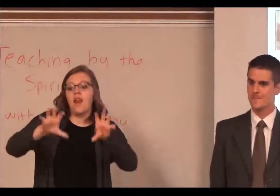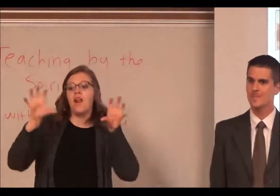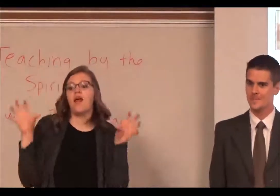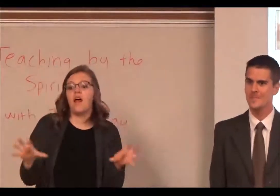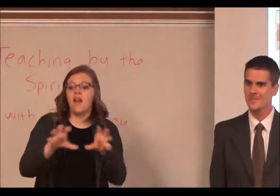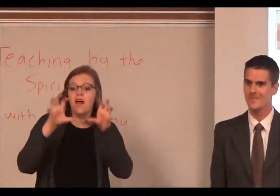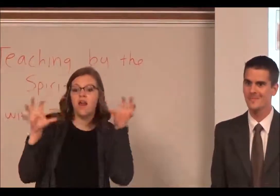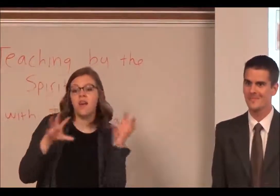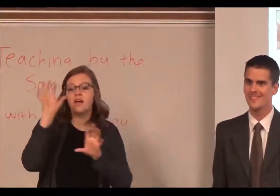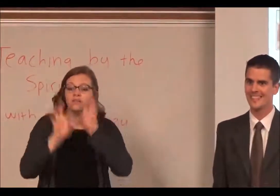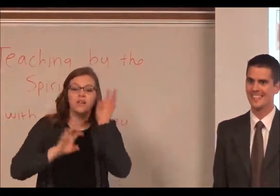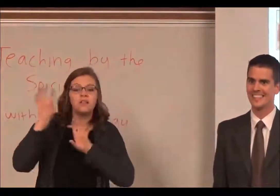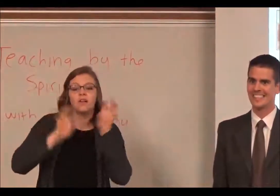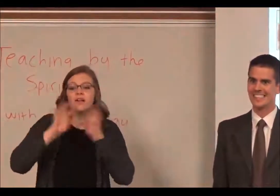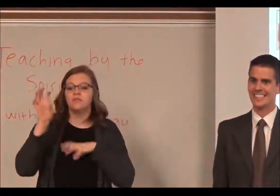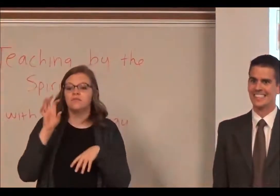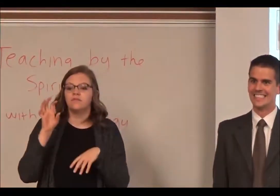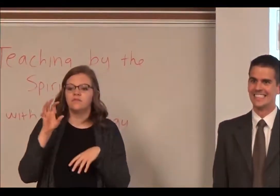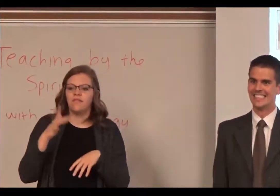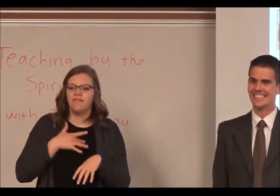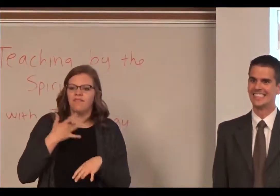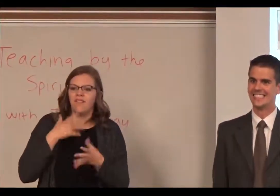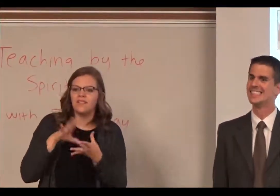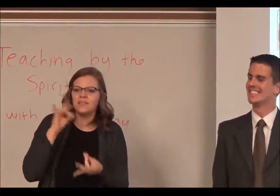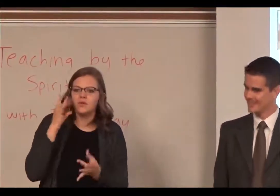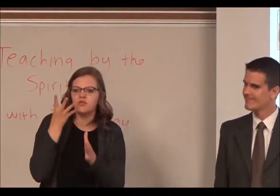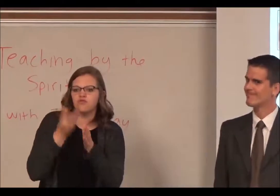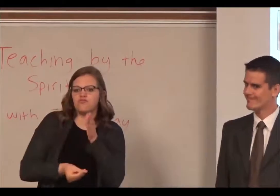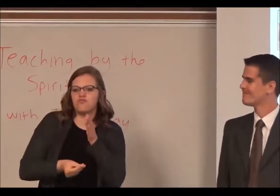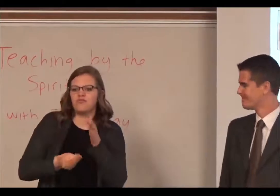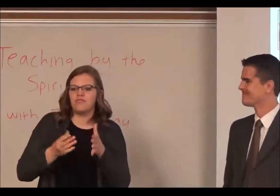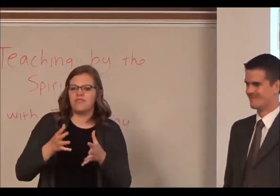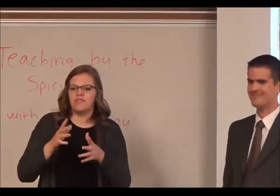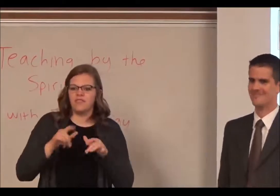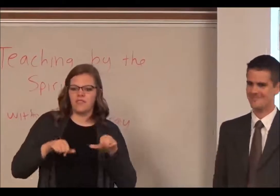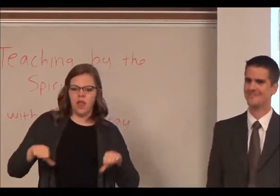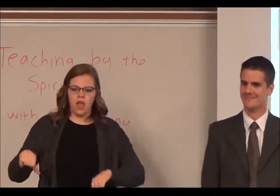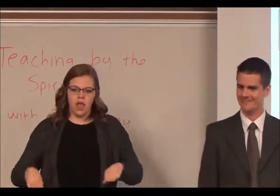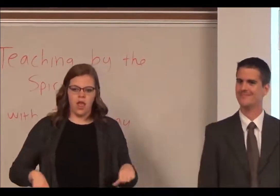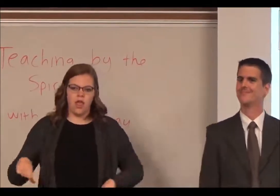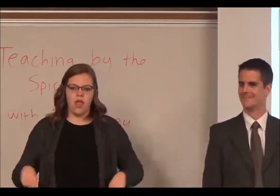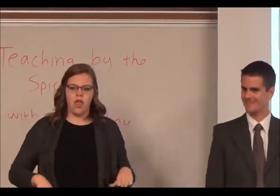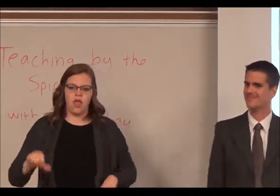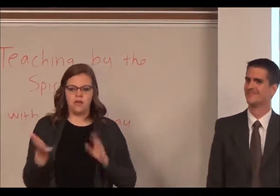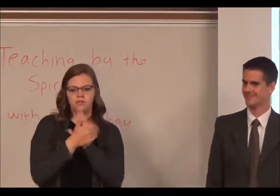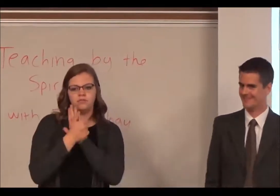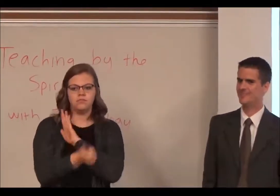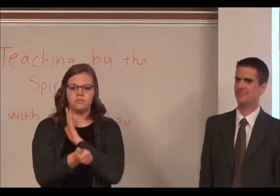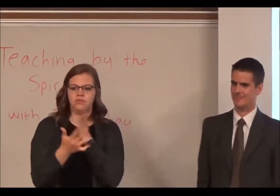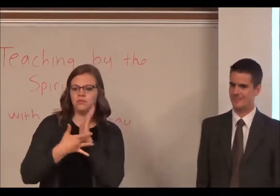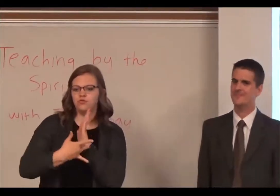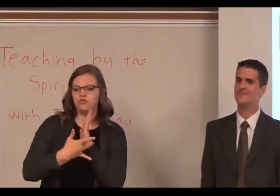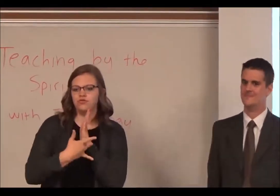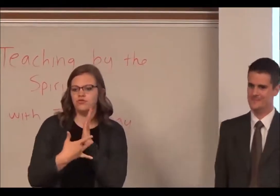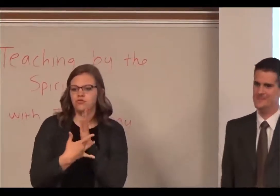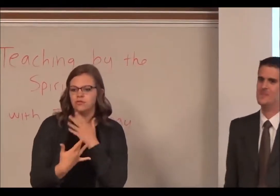One teacher does all sorts of stuff. I feel a spirit leave. It sounds like they're bragging,